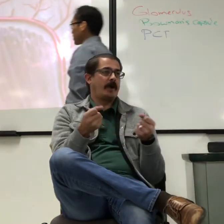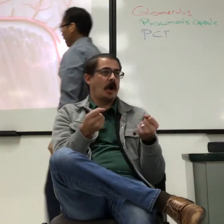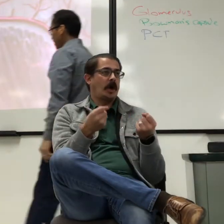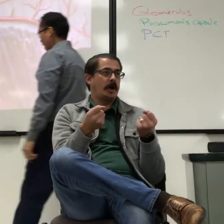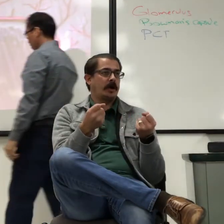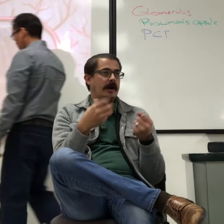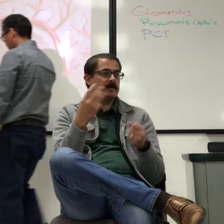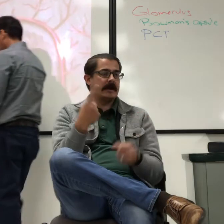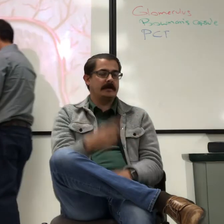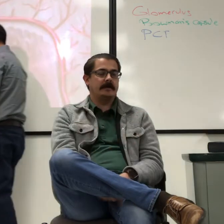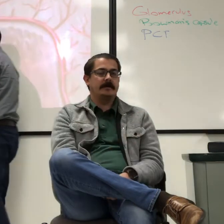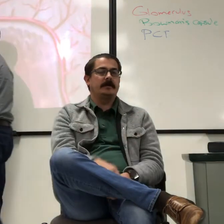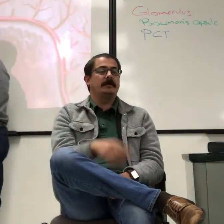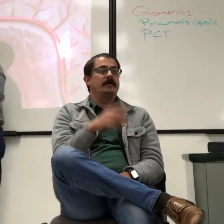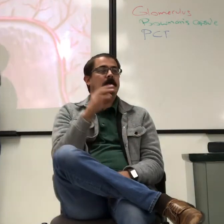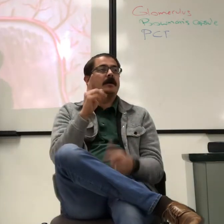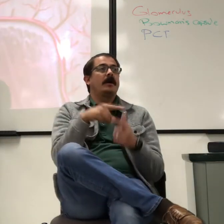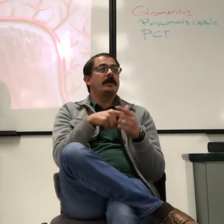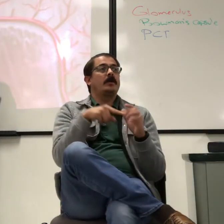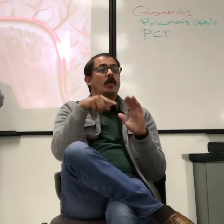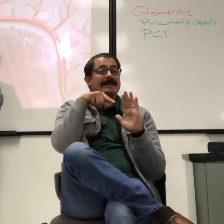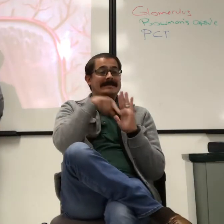will extend down into the medulla.